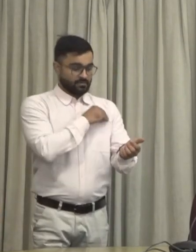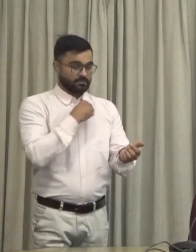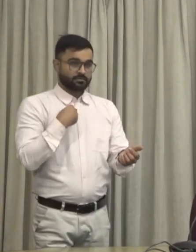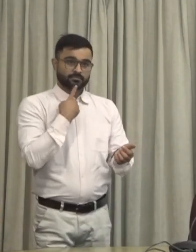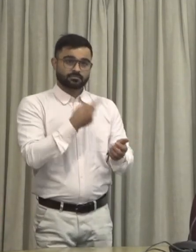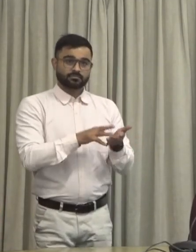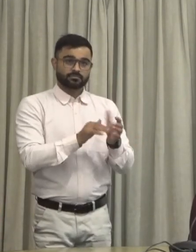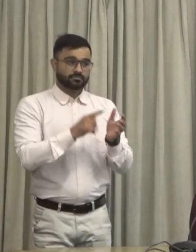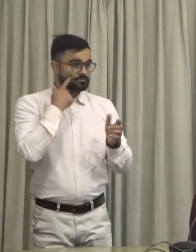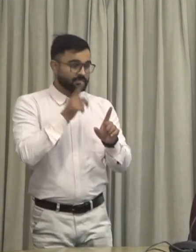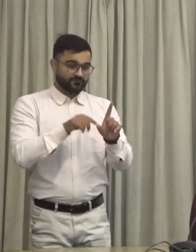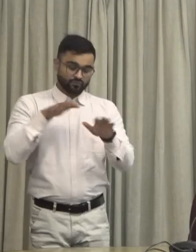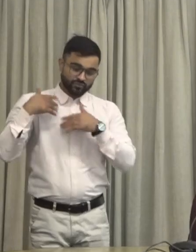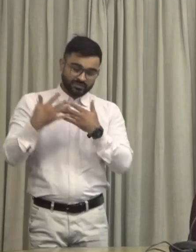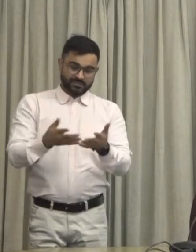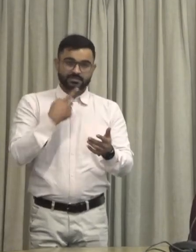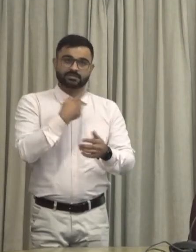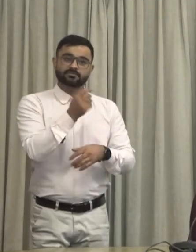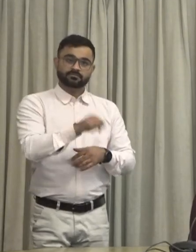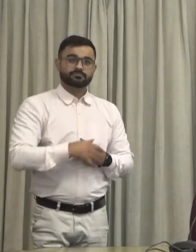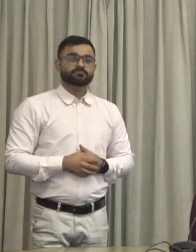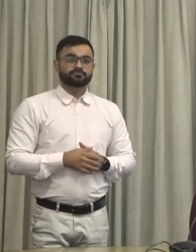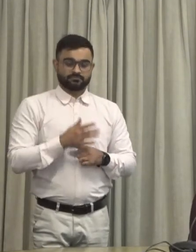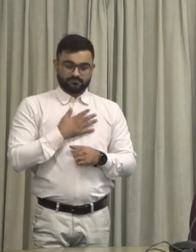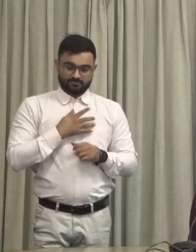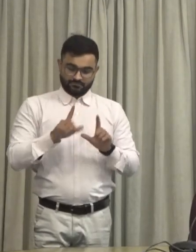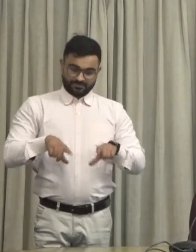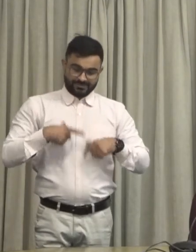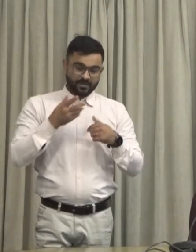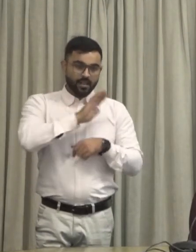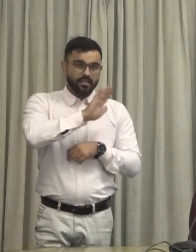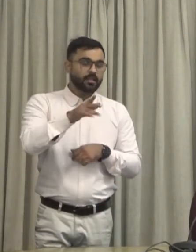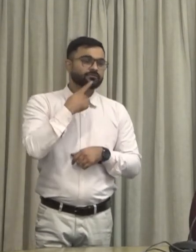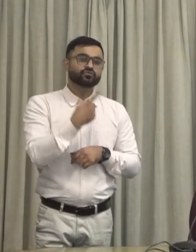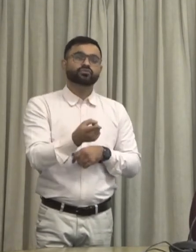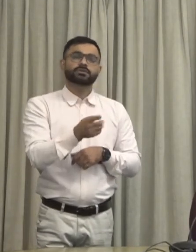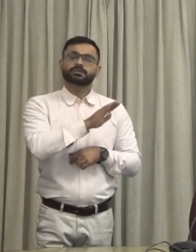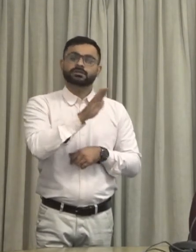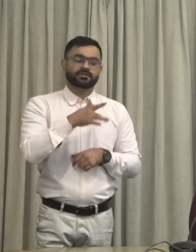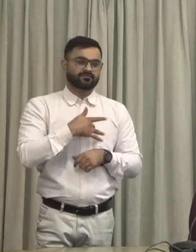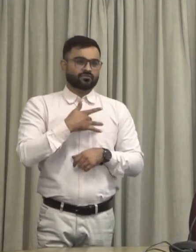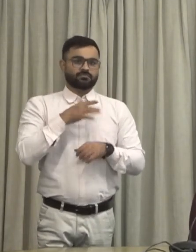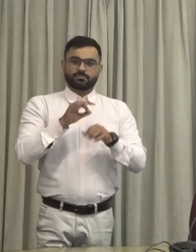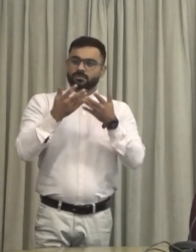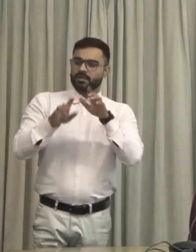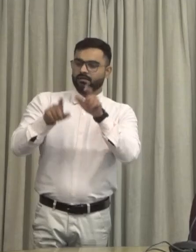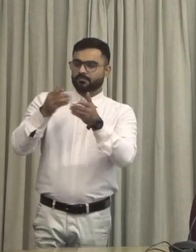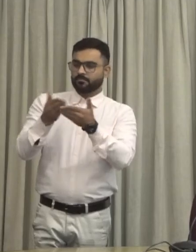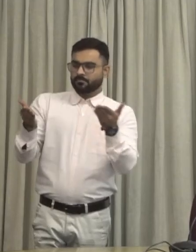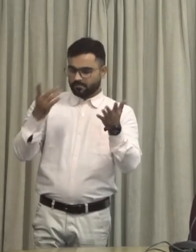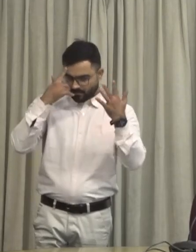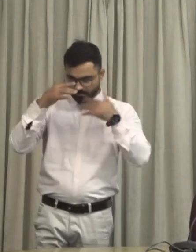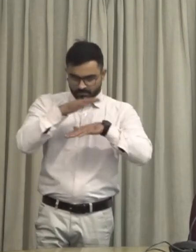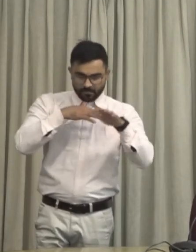40 years mein kabhi nahi hua. Even I can say that even in my lifetime, I have never felt that any patient is